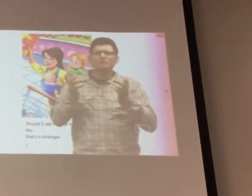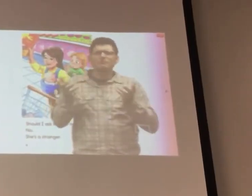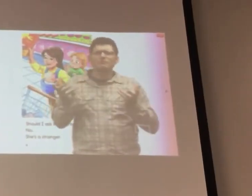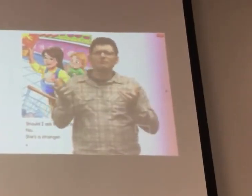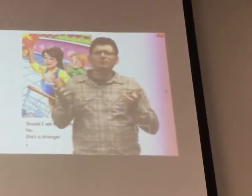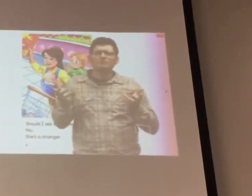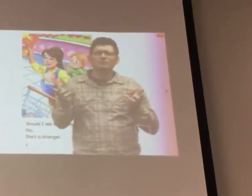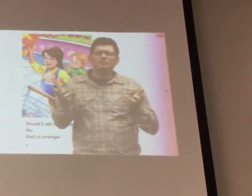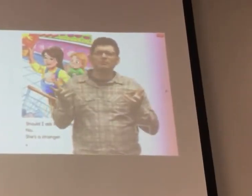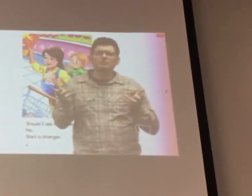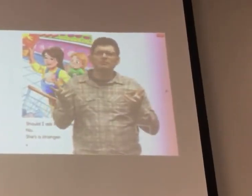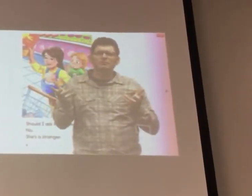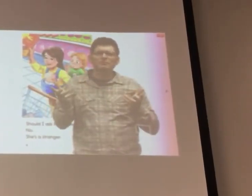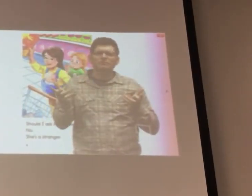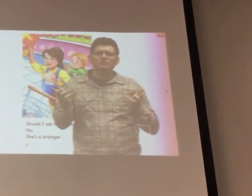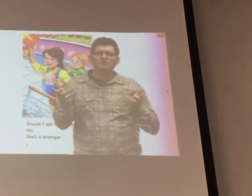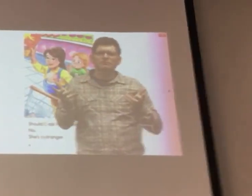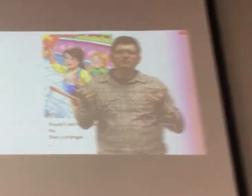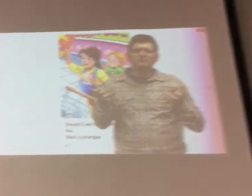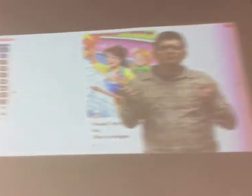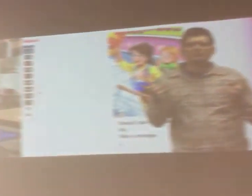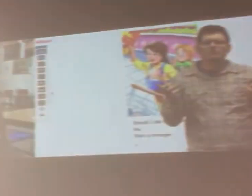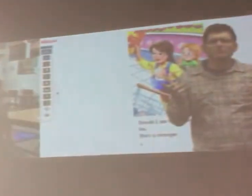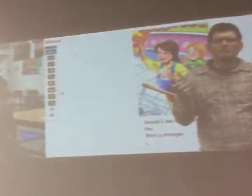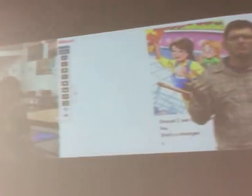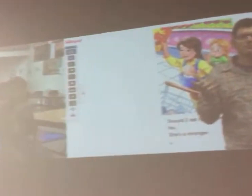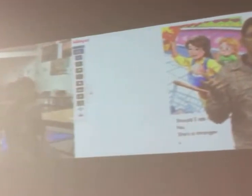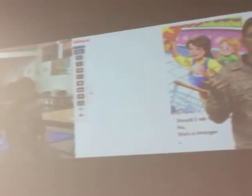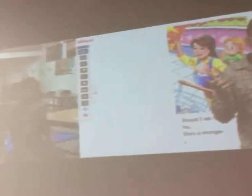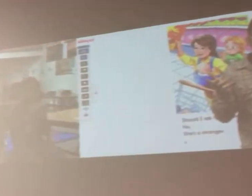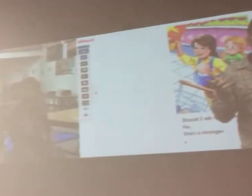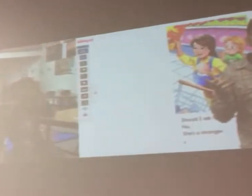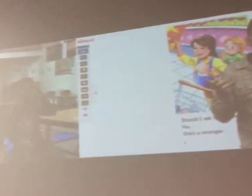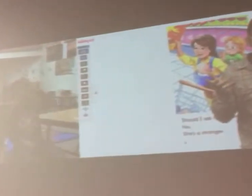who? Who would know you a call? number? Huh?